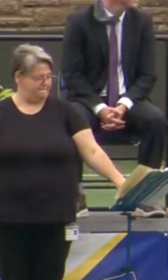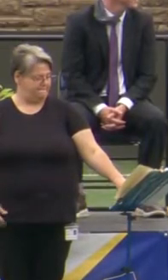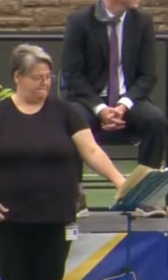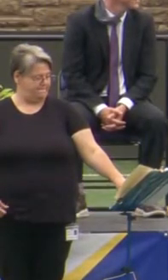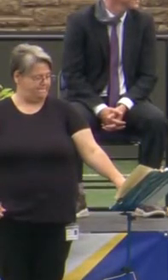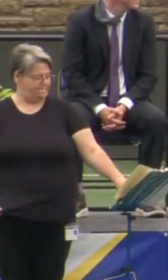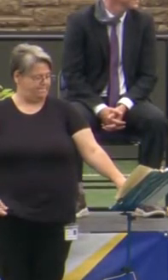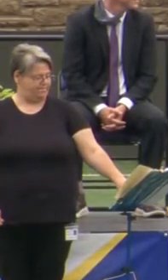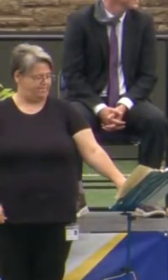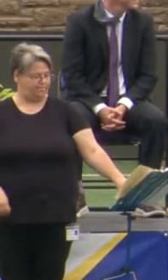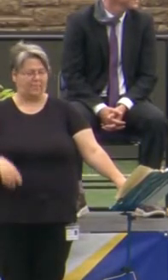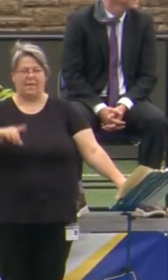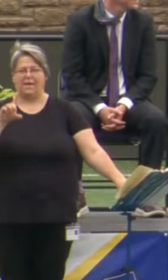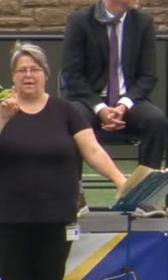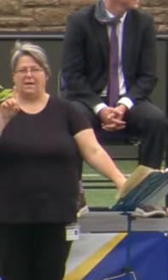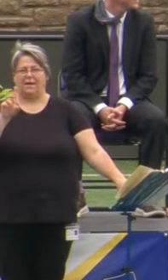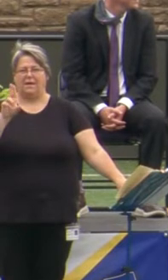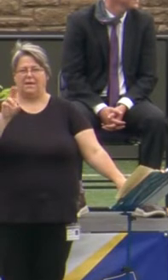Dustin O'Malley.